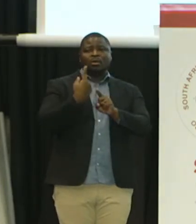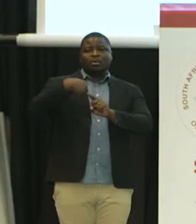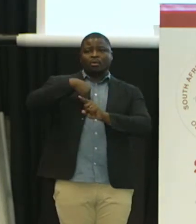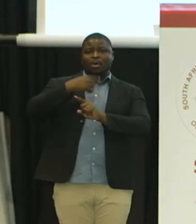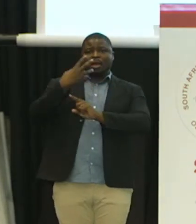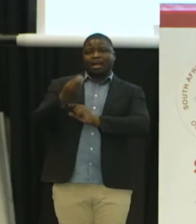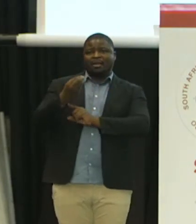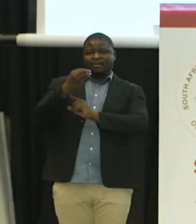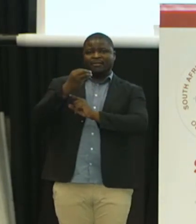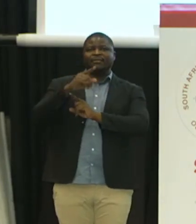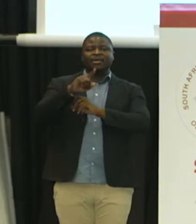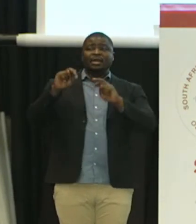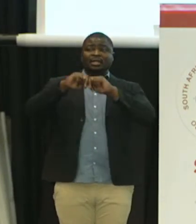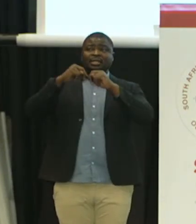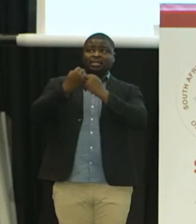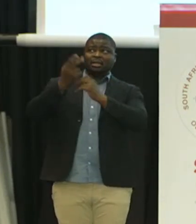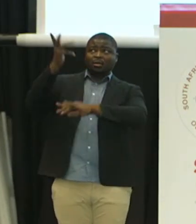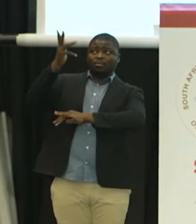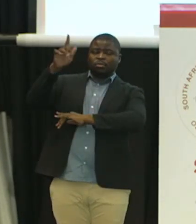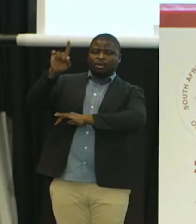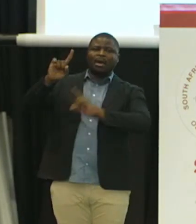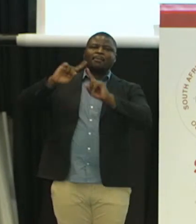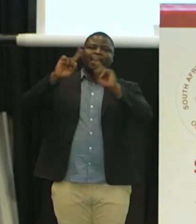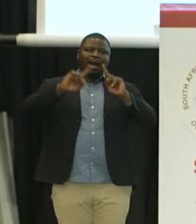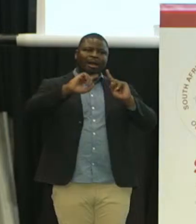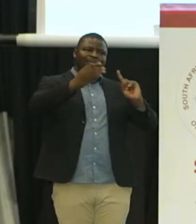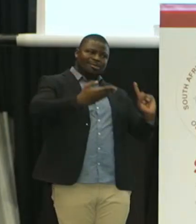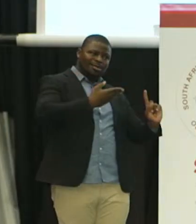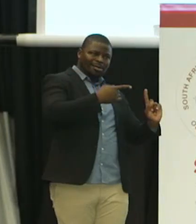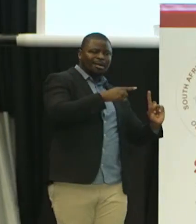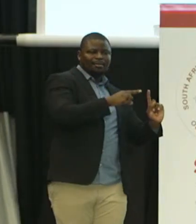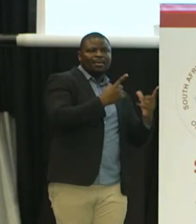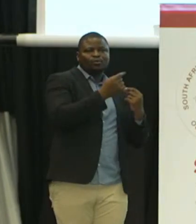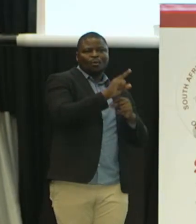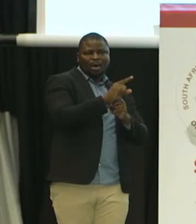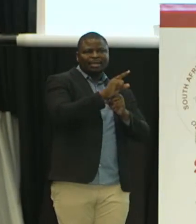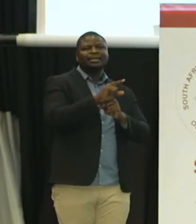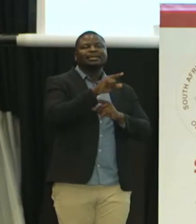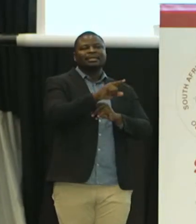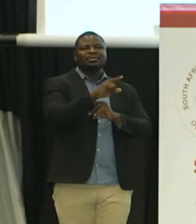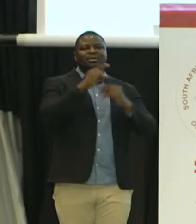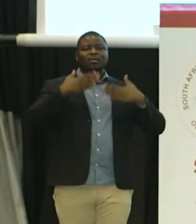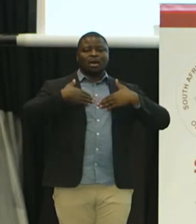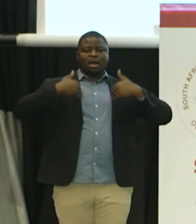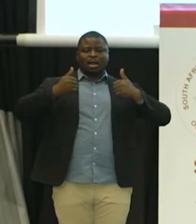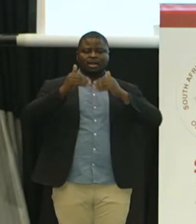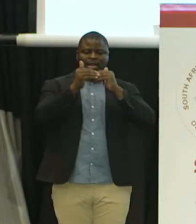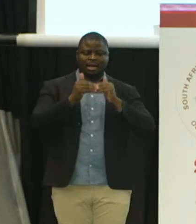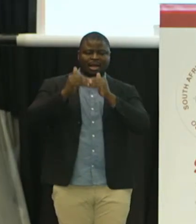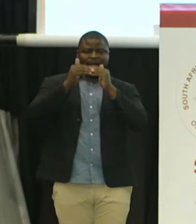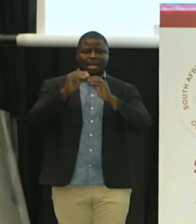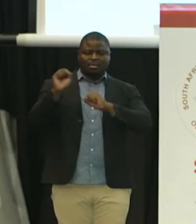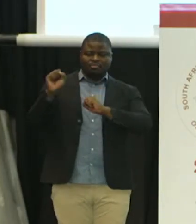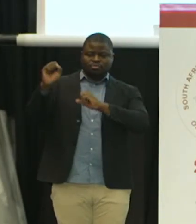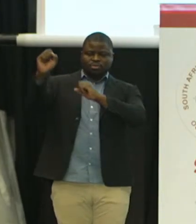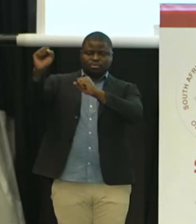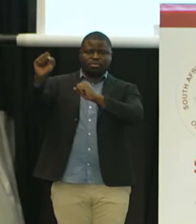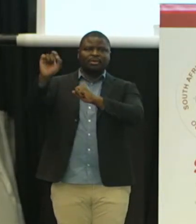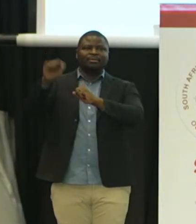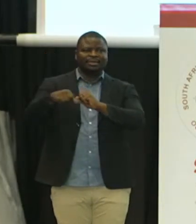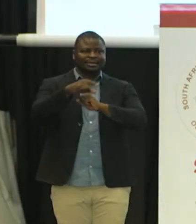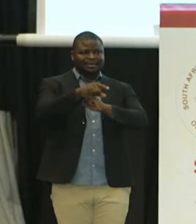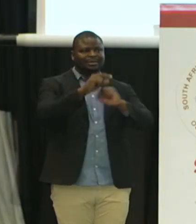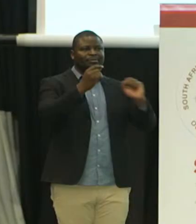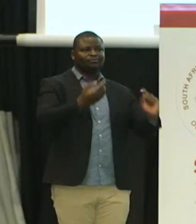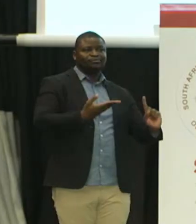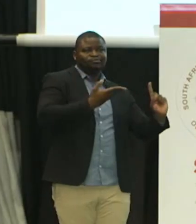State of Healthcare address. So thank you for that. So this presentation, actually, it fulfilled the